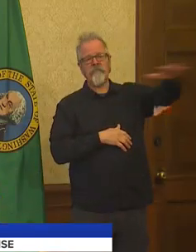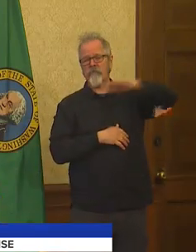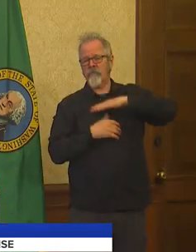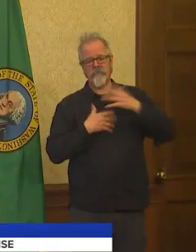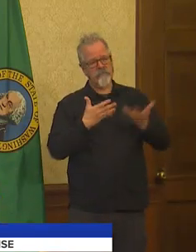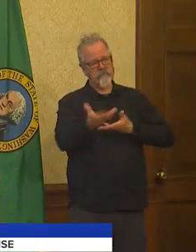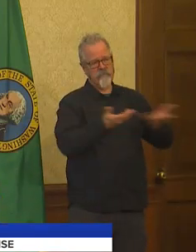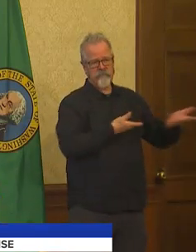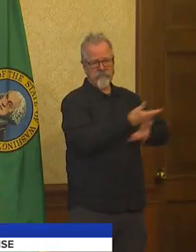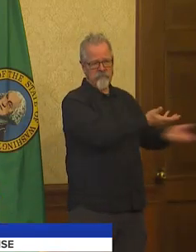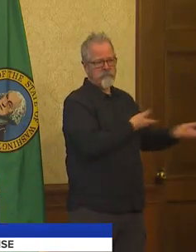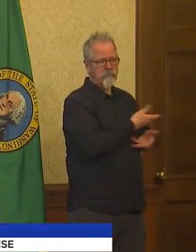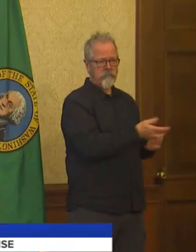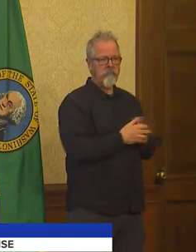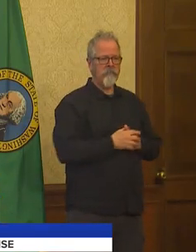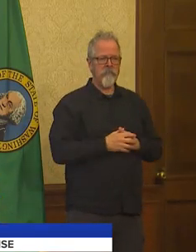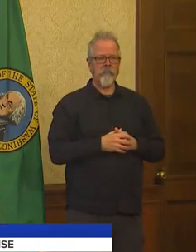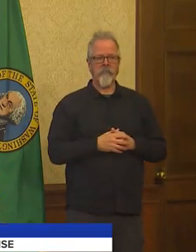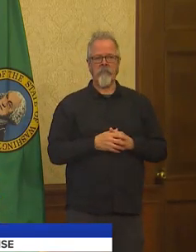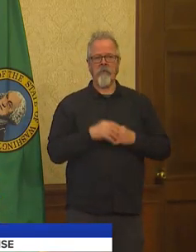was, I promptly forgot.